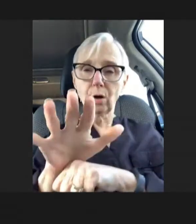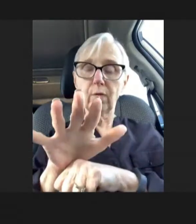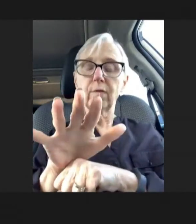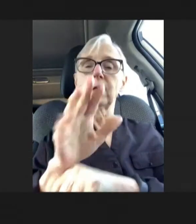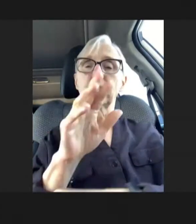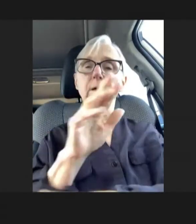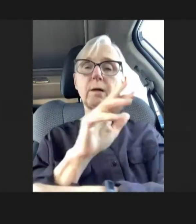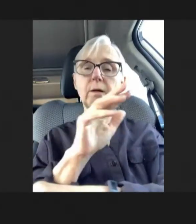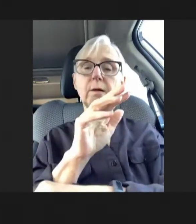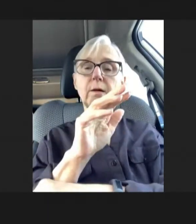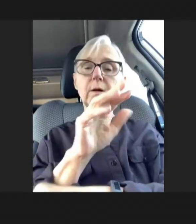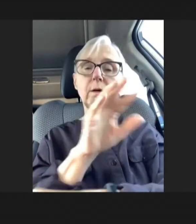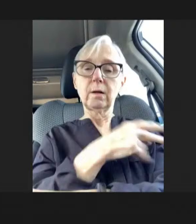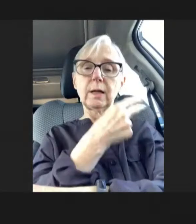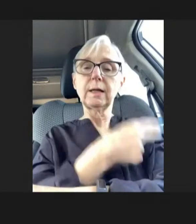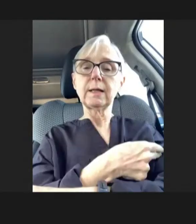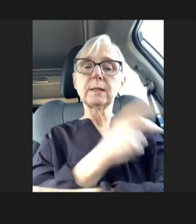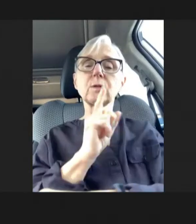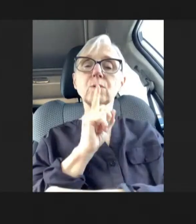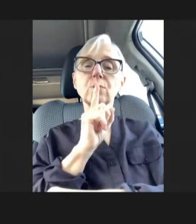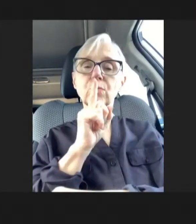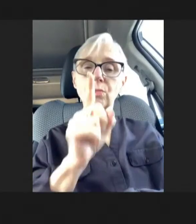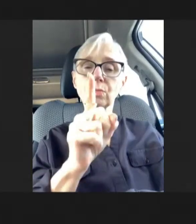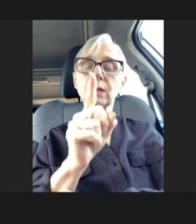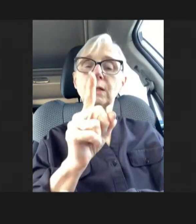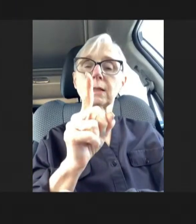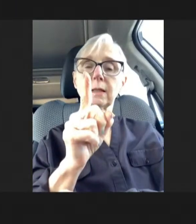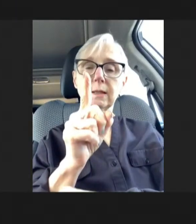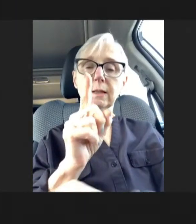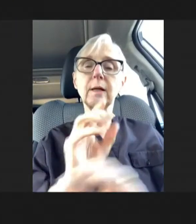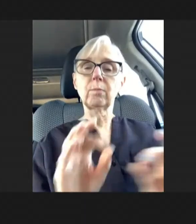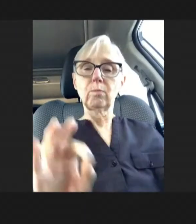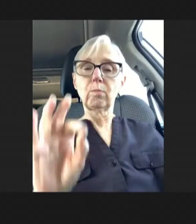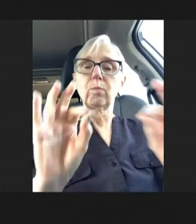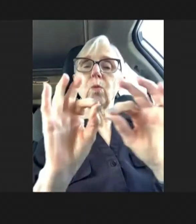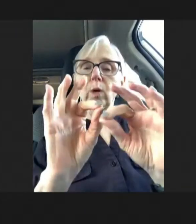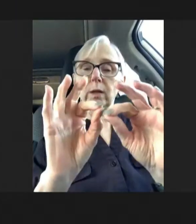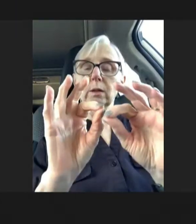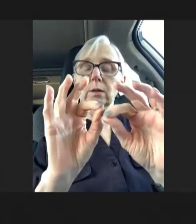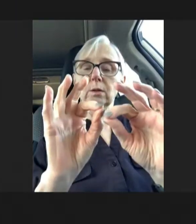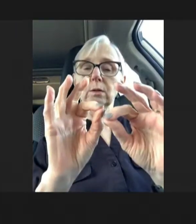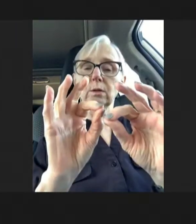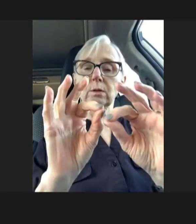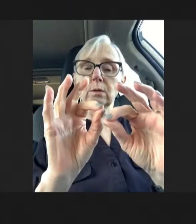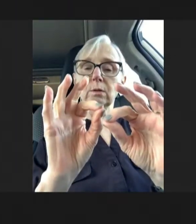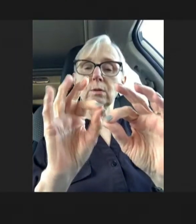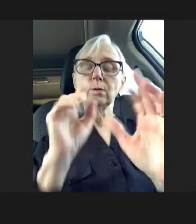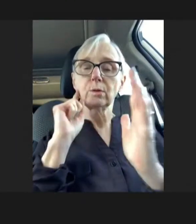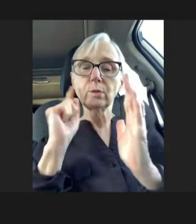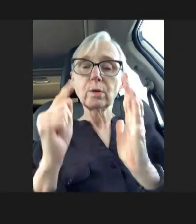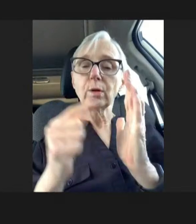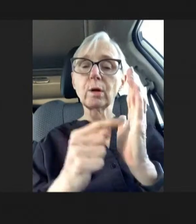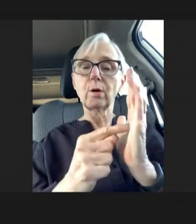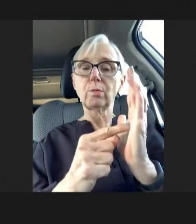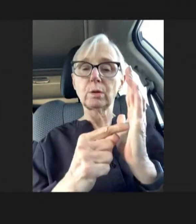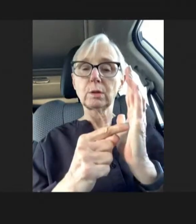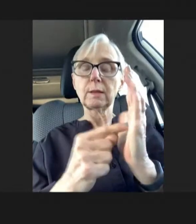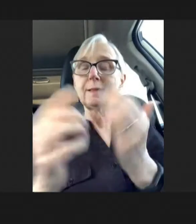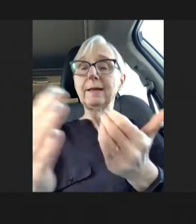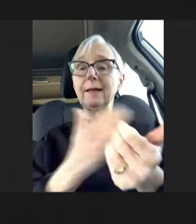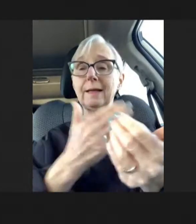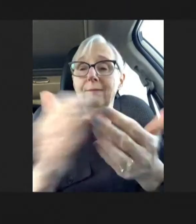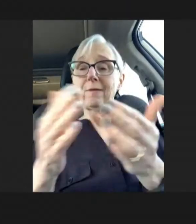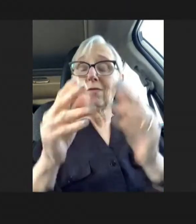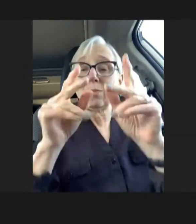be really important to look at. And I would say that, as I mentioned a couple minutes ago, that even if someone has a